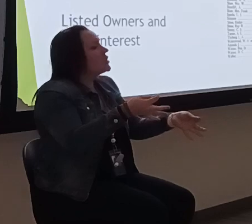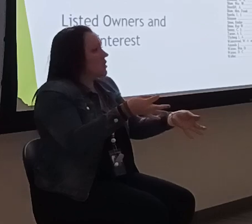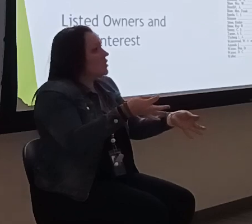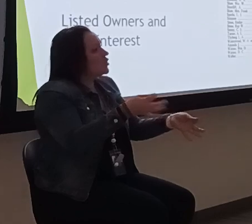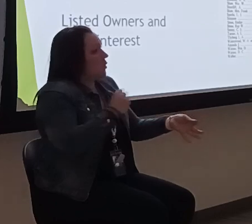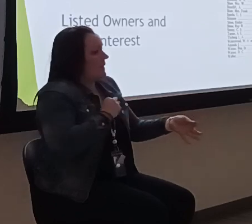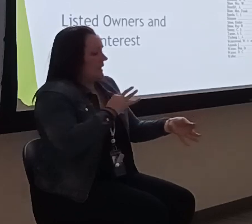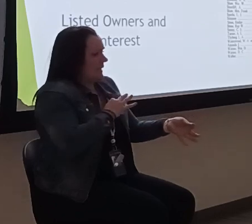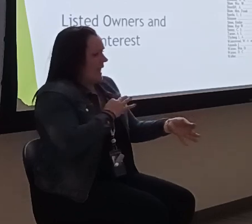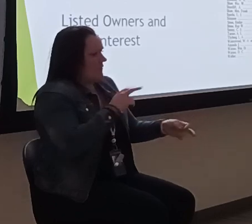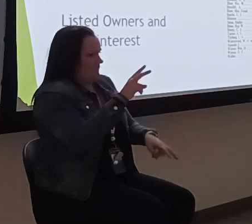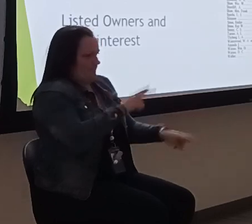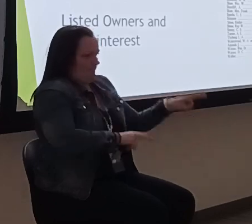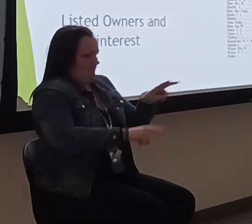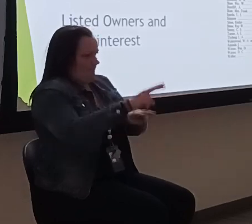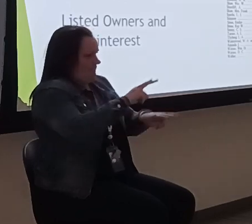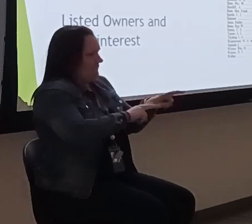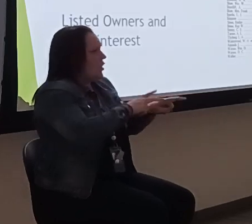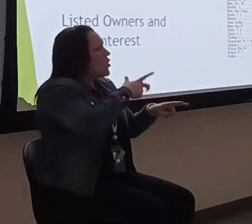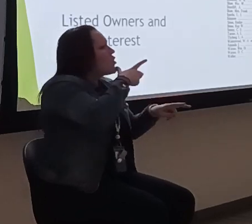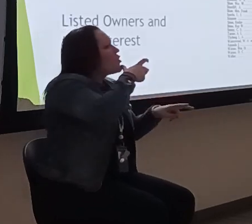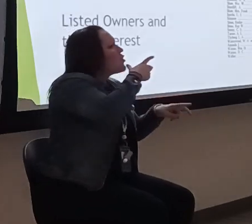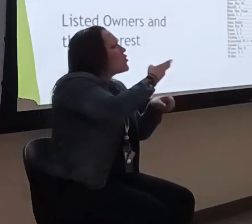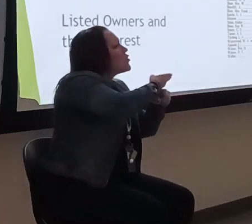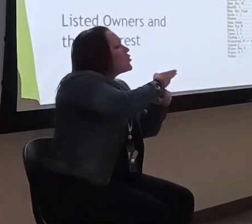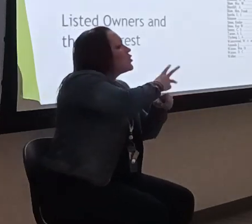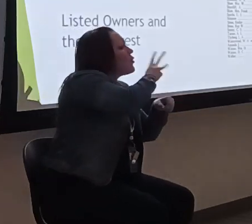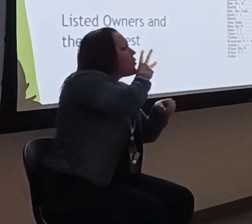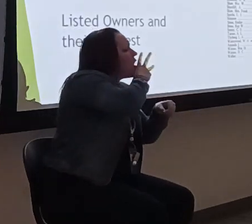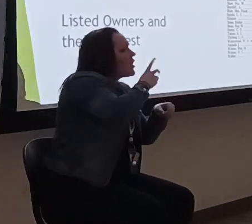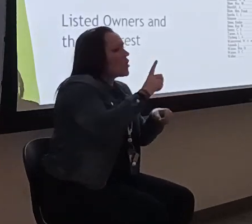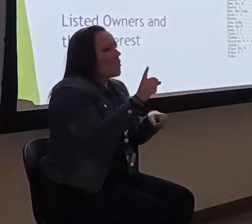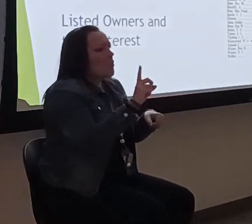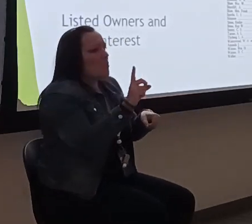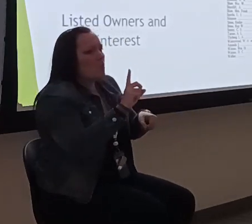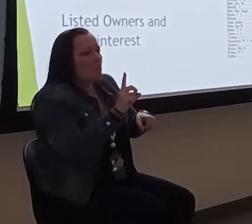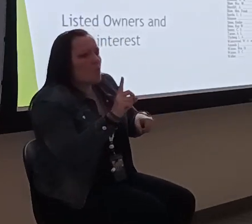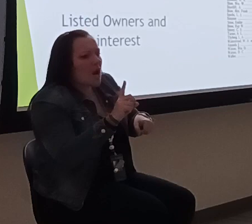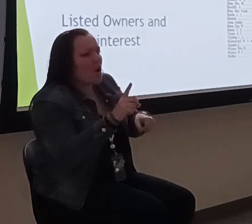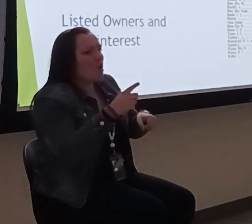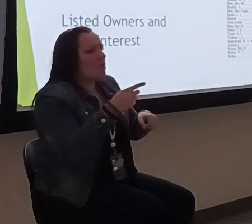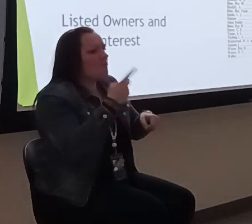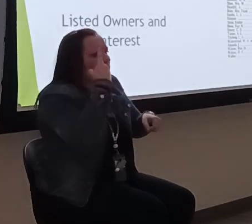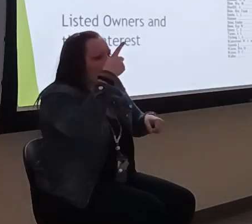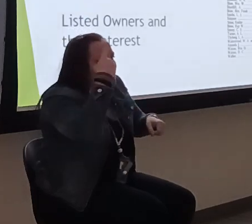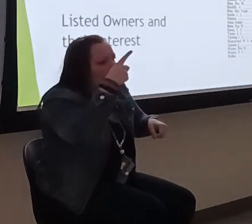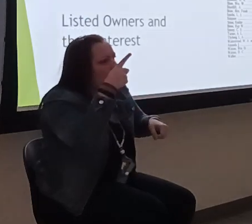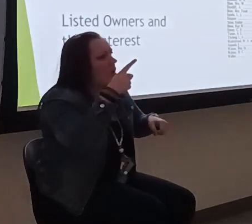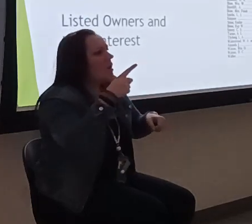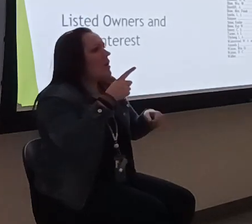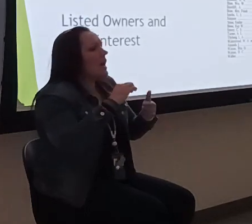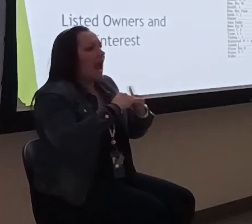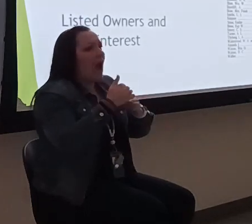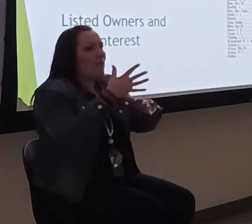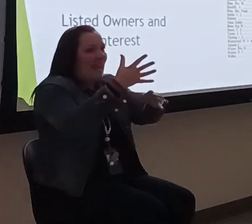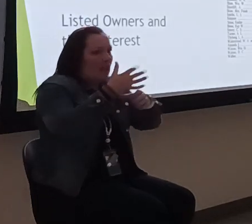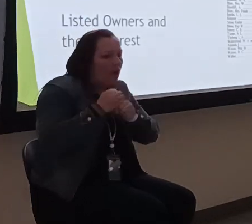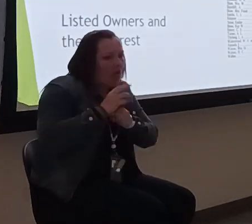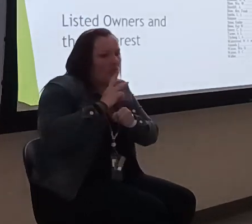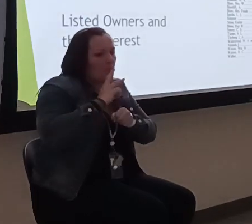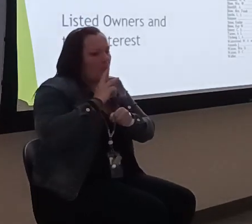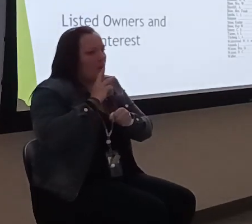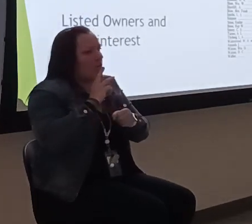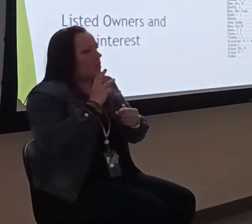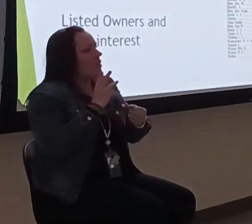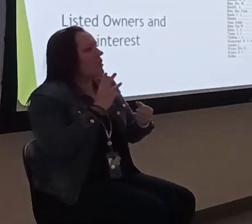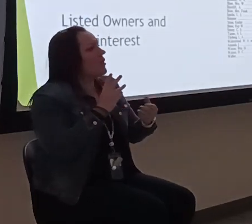staff determined who was using the water, where the water was being used, how they were getting the water, what